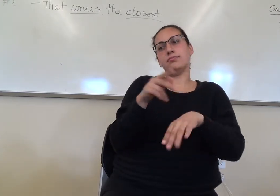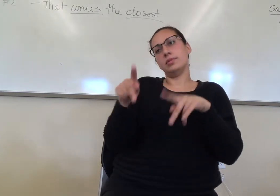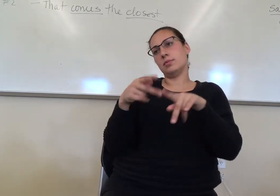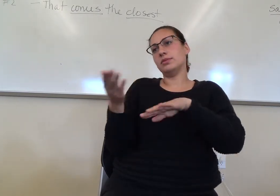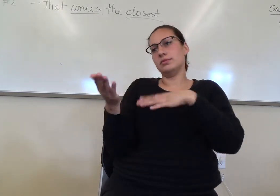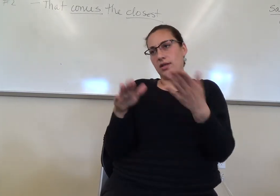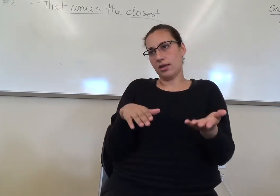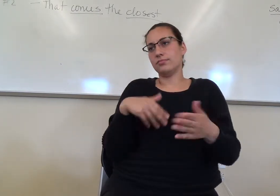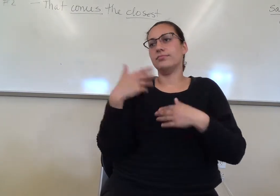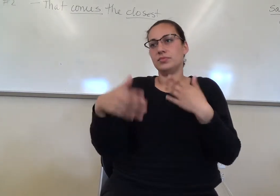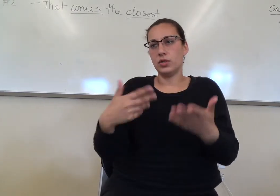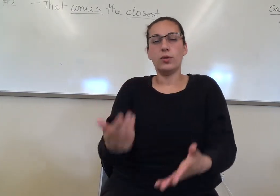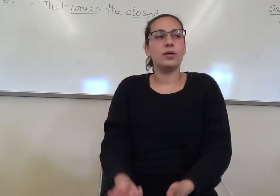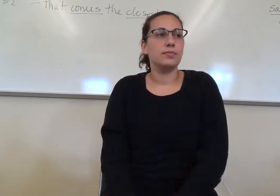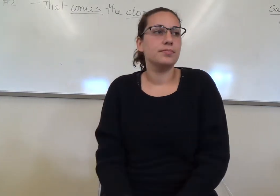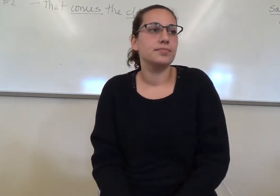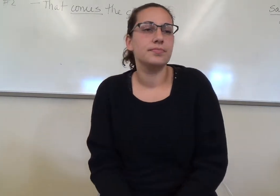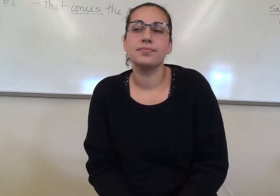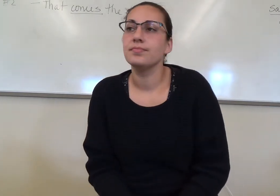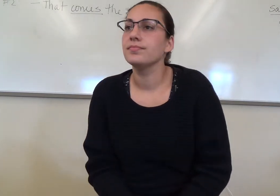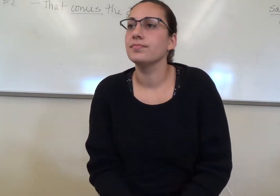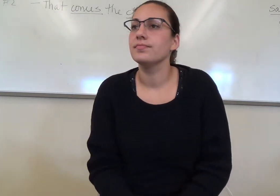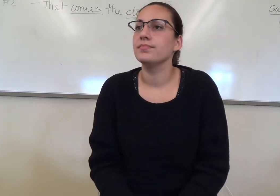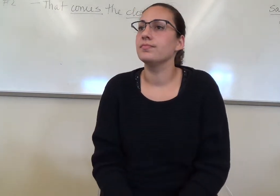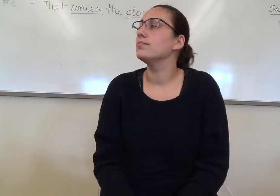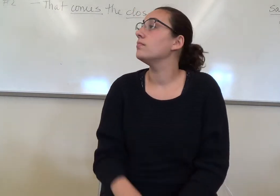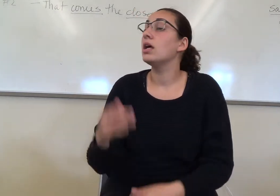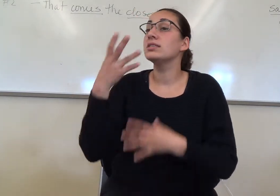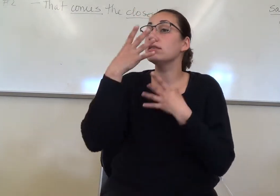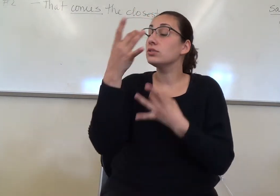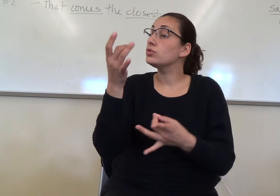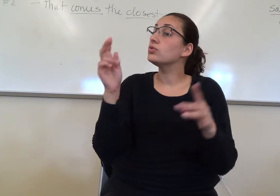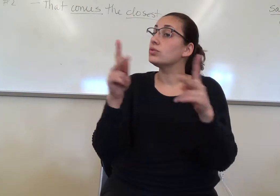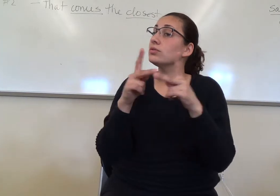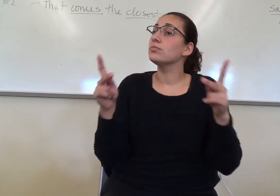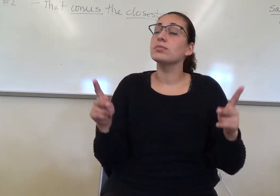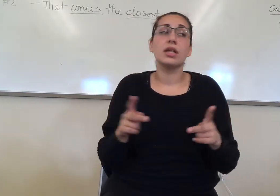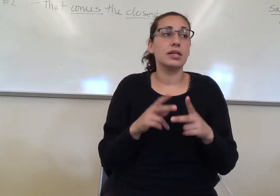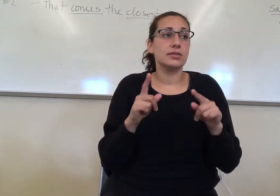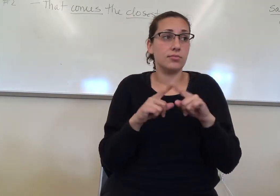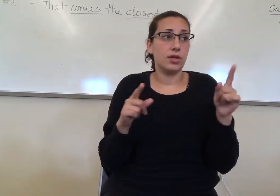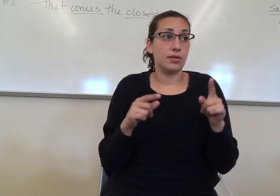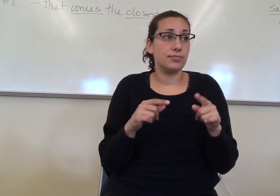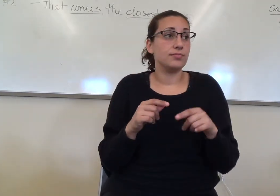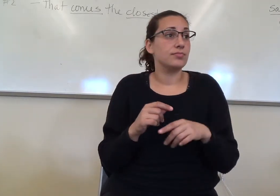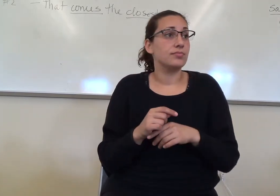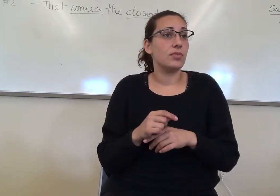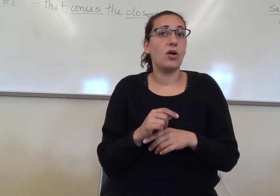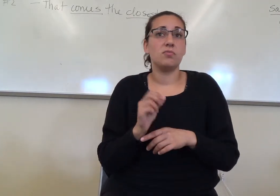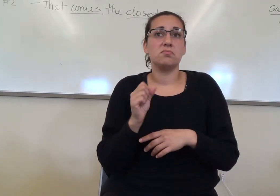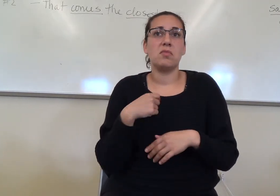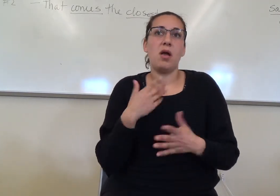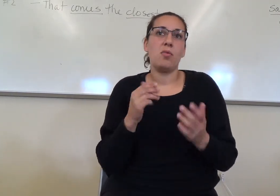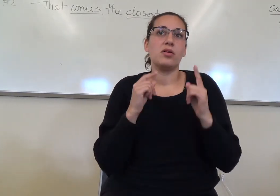there. Yeah, yeah, it's an interesting place to go. One really interesting thing about it is the Arizona is